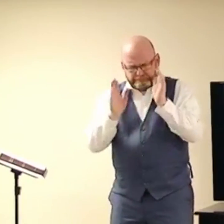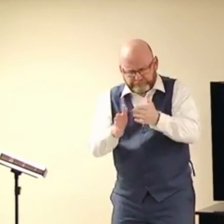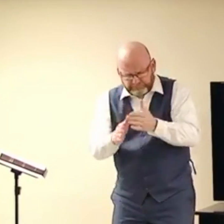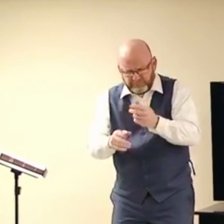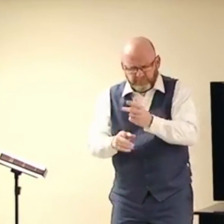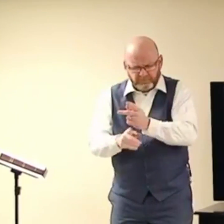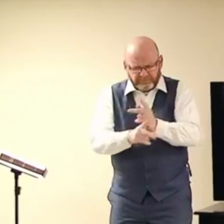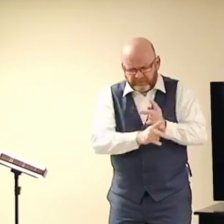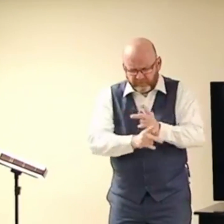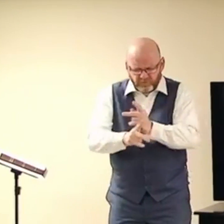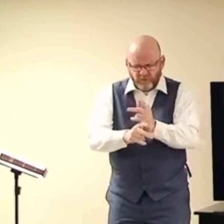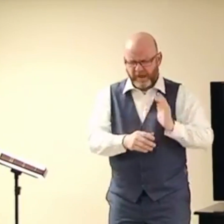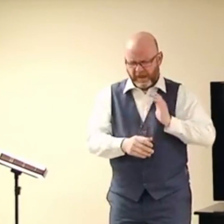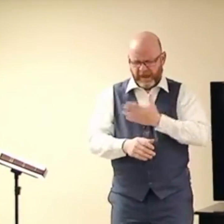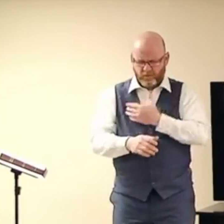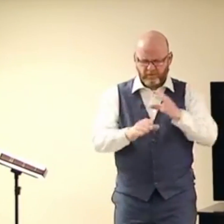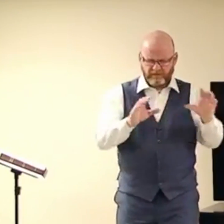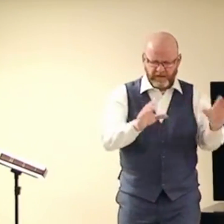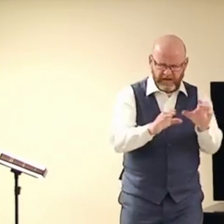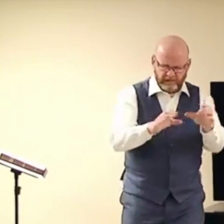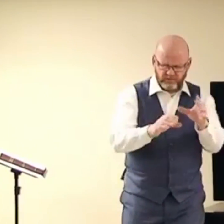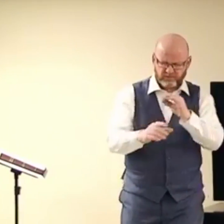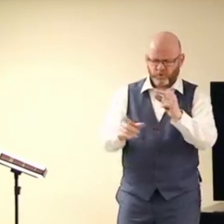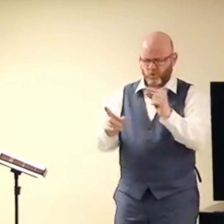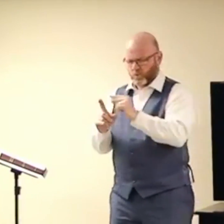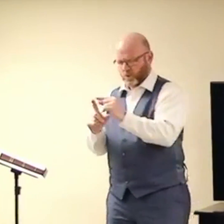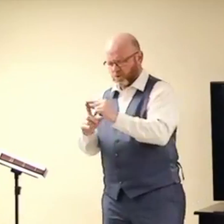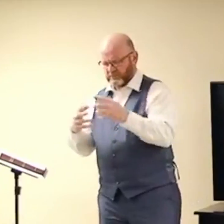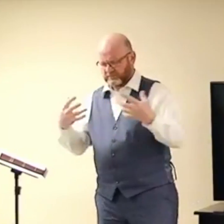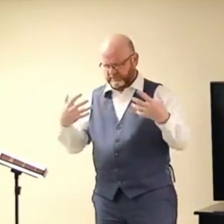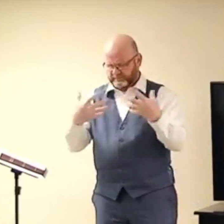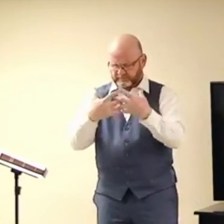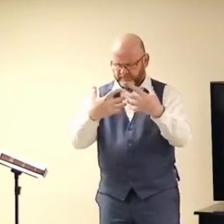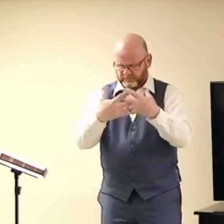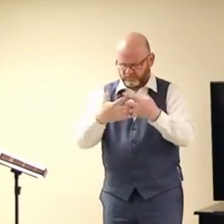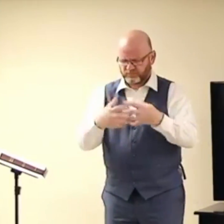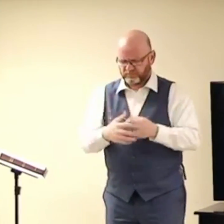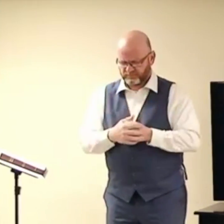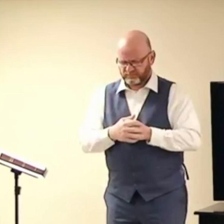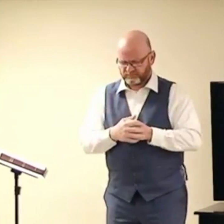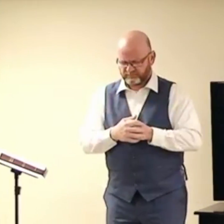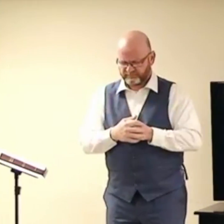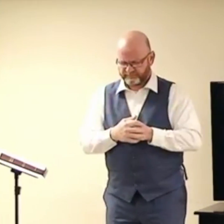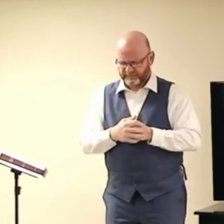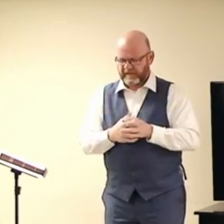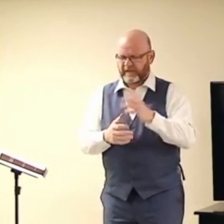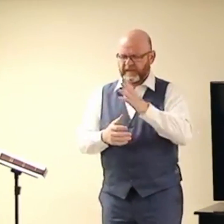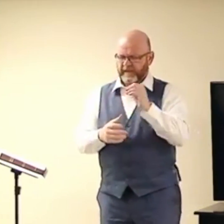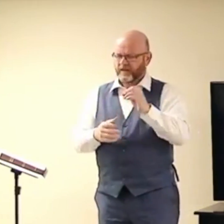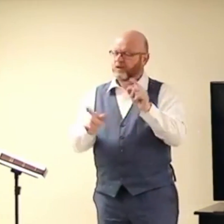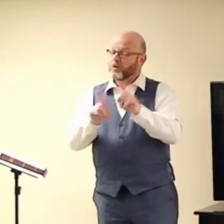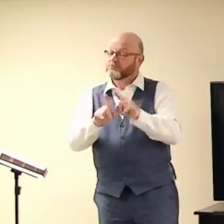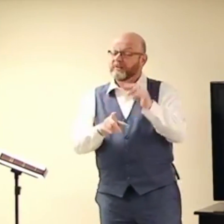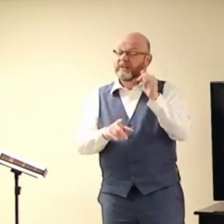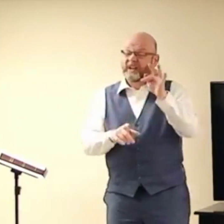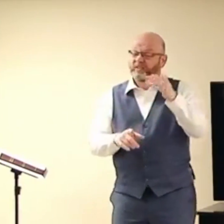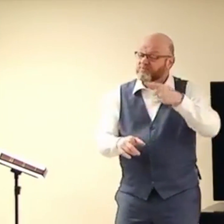really focus and be mindful of our actions and our speech and how they align with one another.